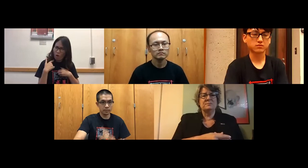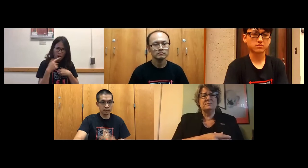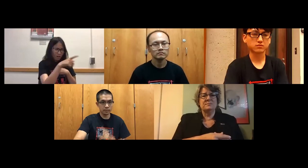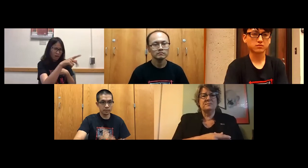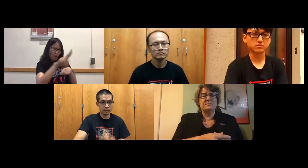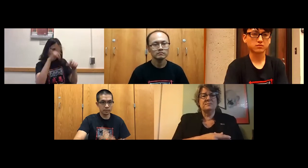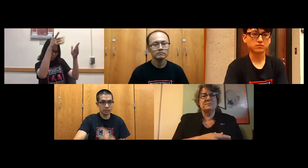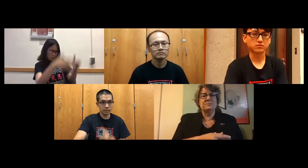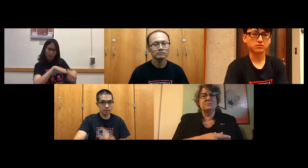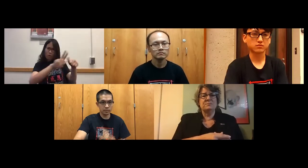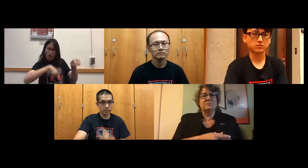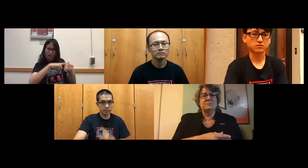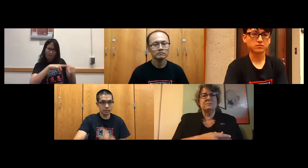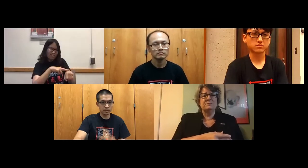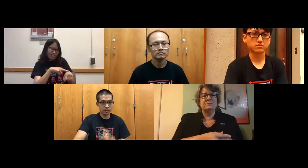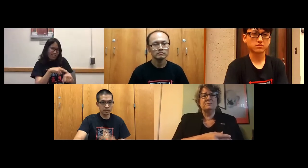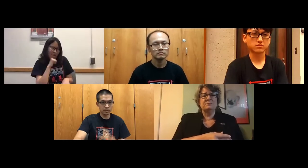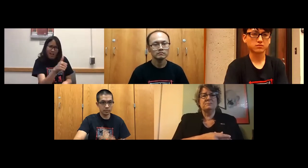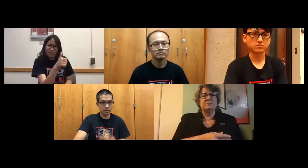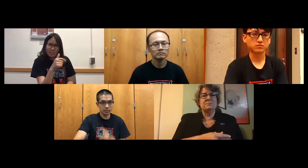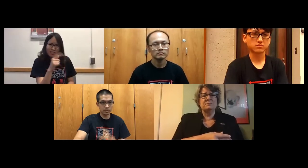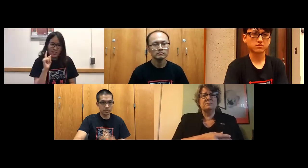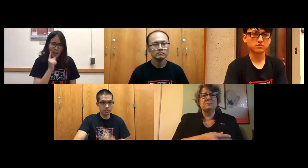And they said, oh, it means there's something else.